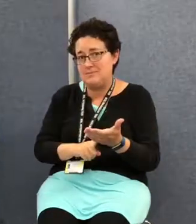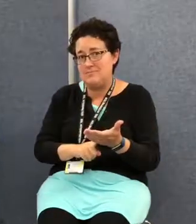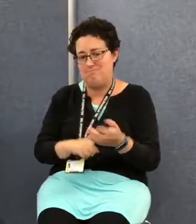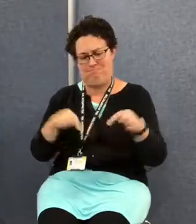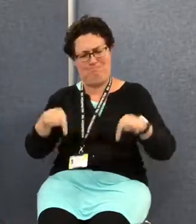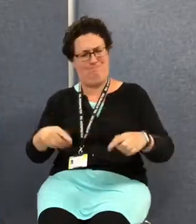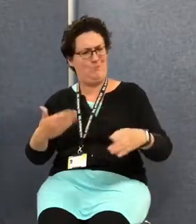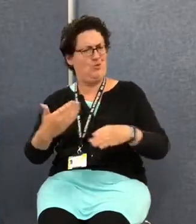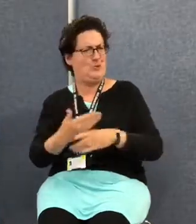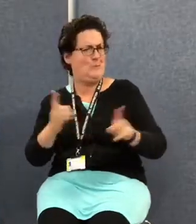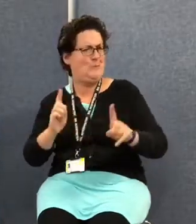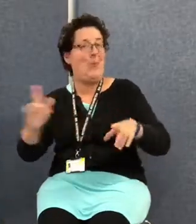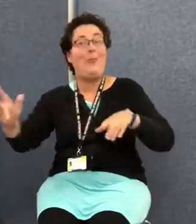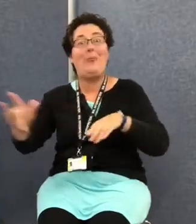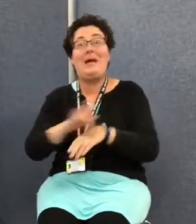here.